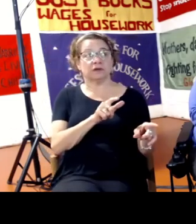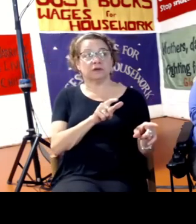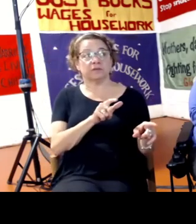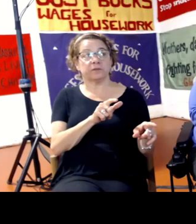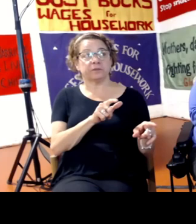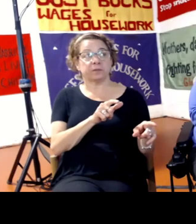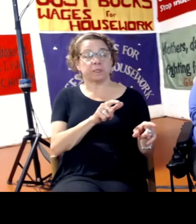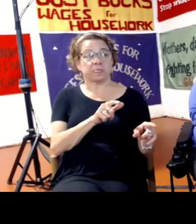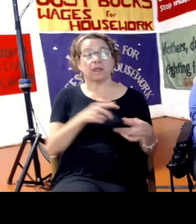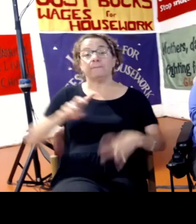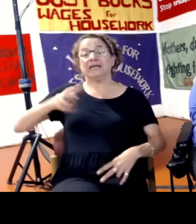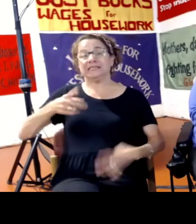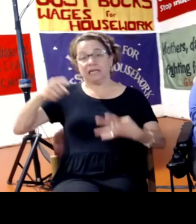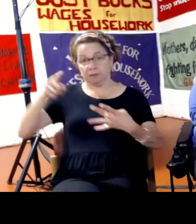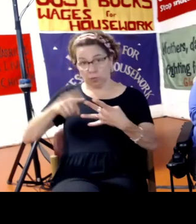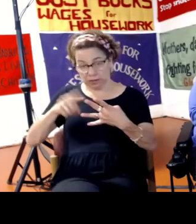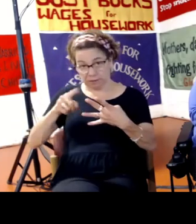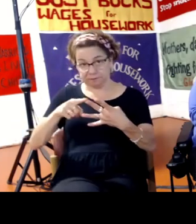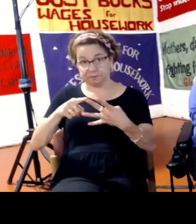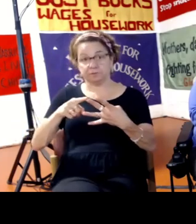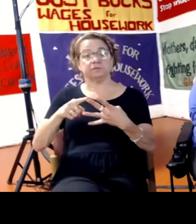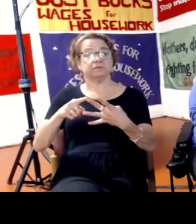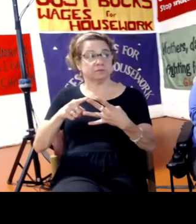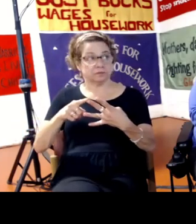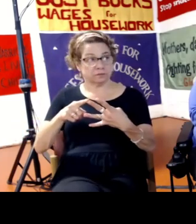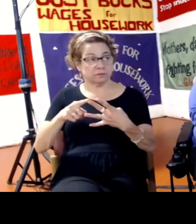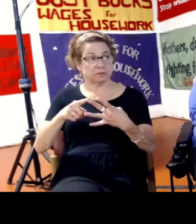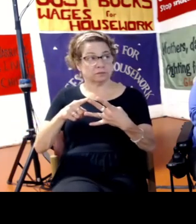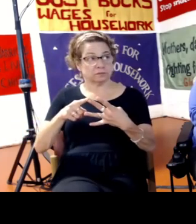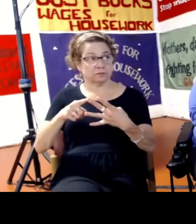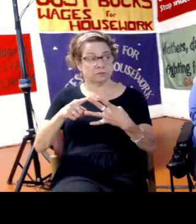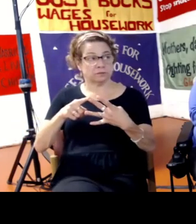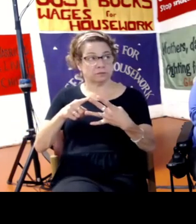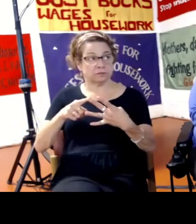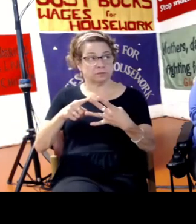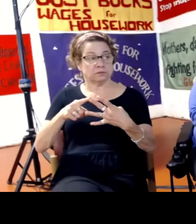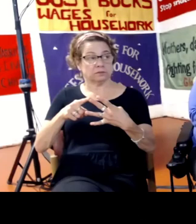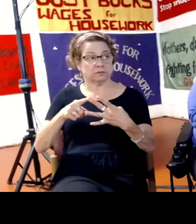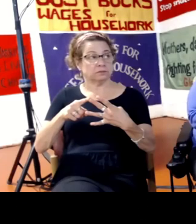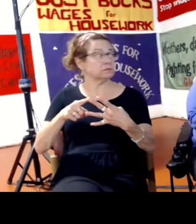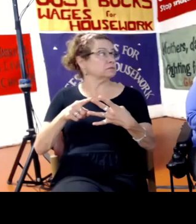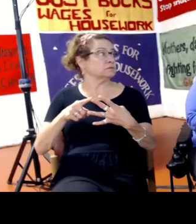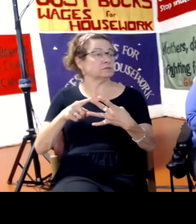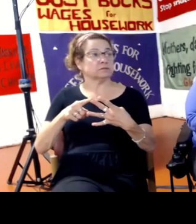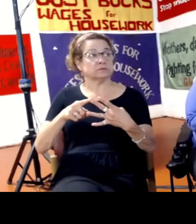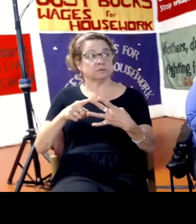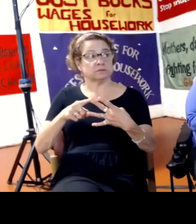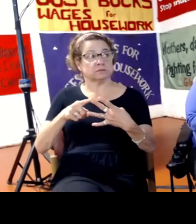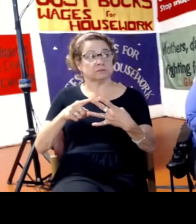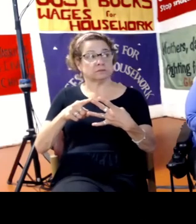say my second point is, what is caring? Now, caring is not a job like any